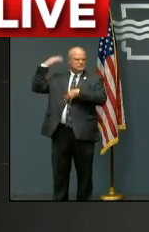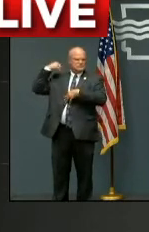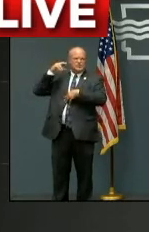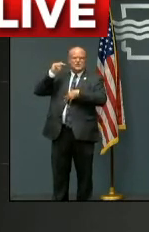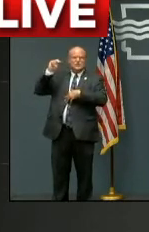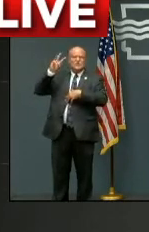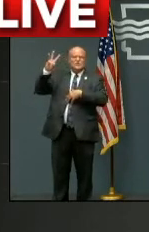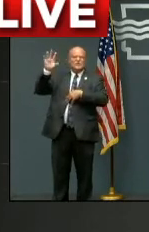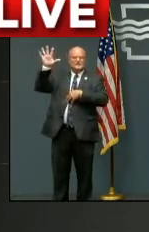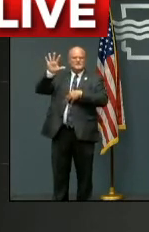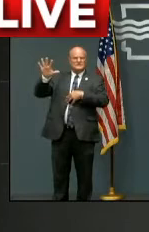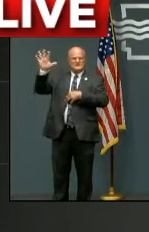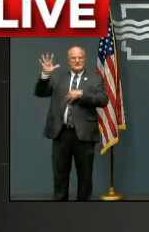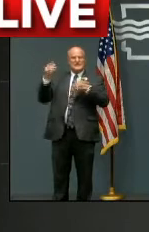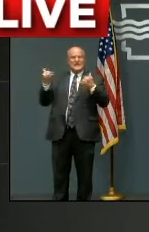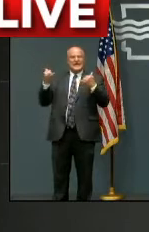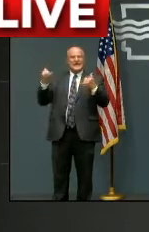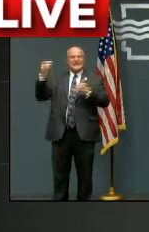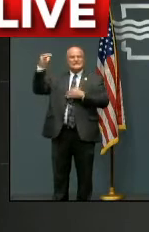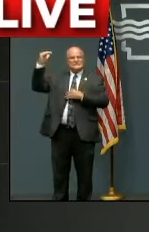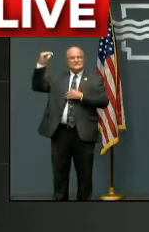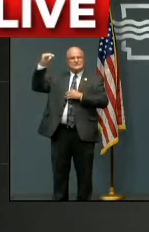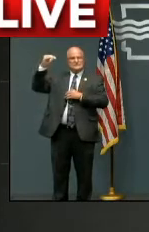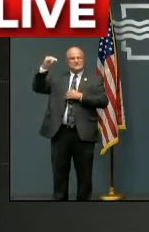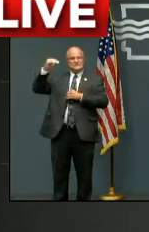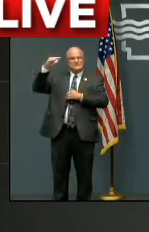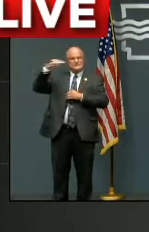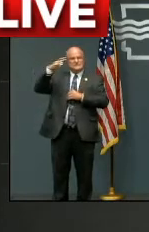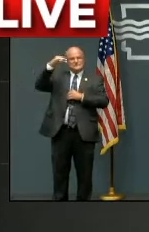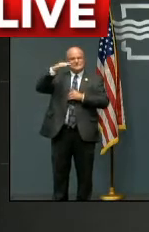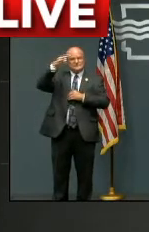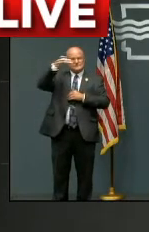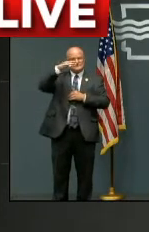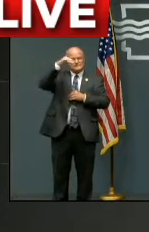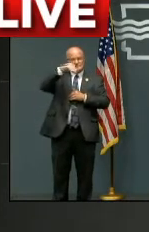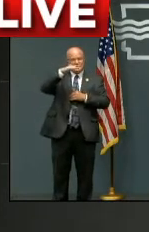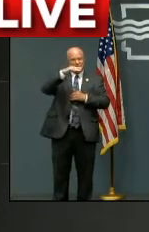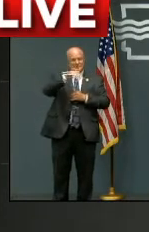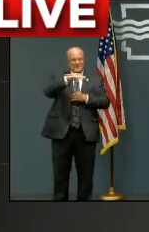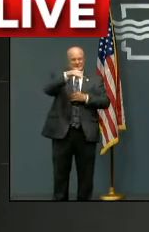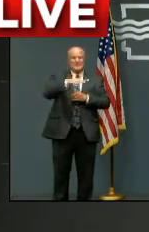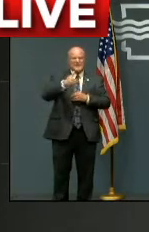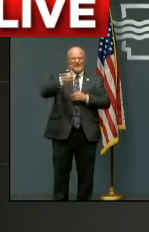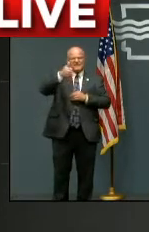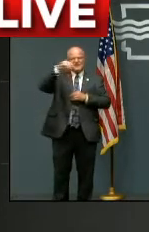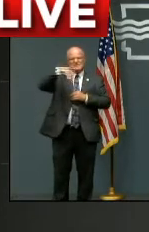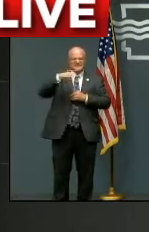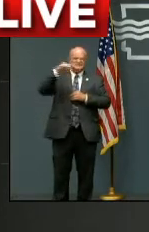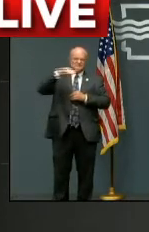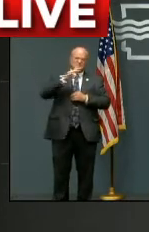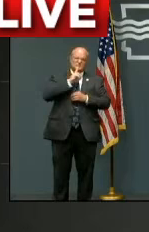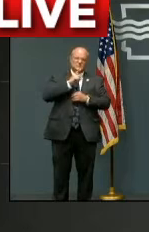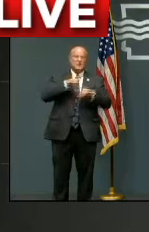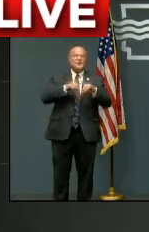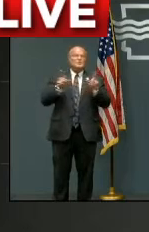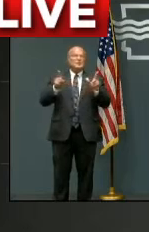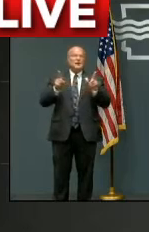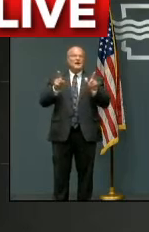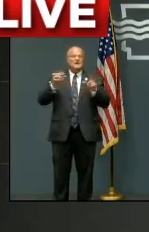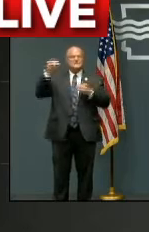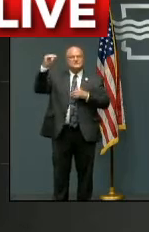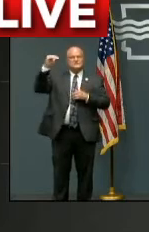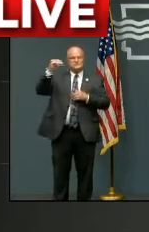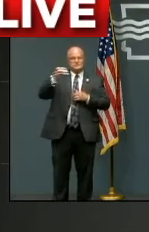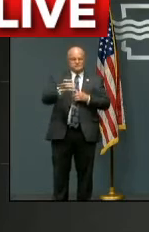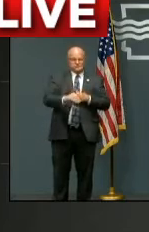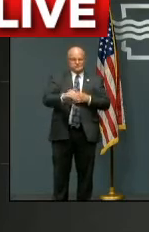Northwest region, and now it's been on a jagged line going down. You have ups and downs in it, but it is much decreased